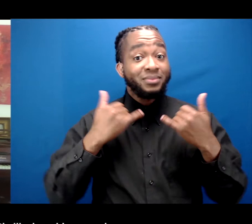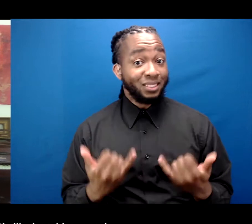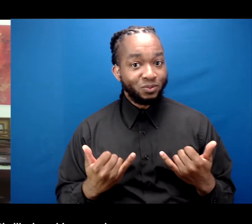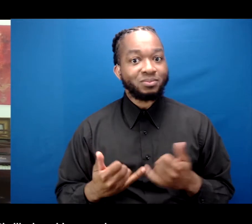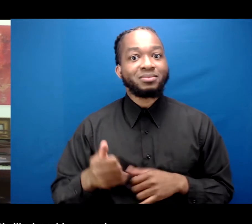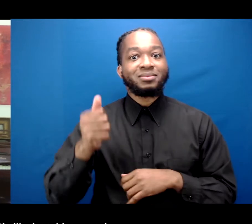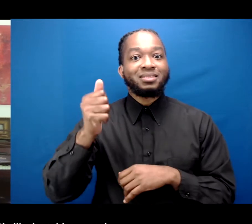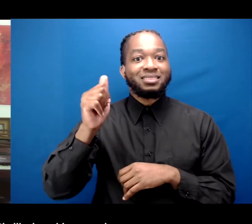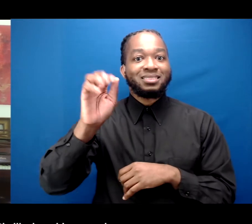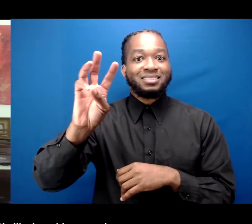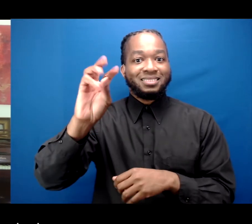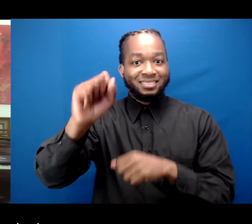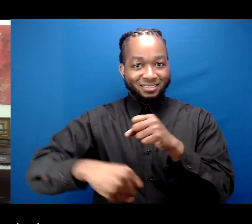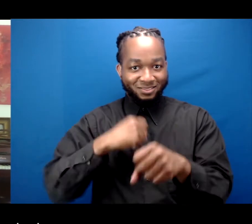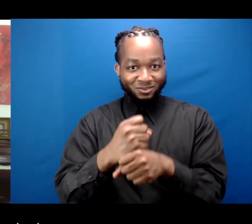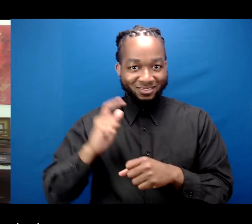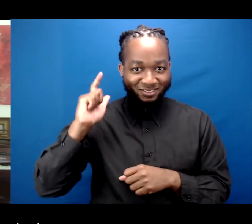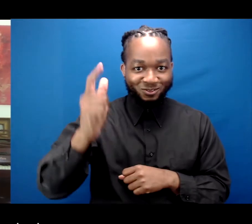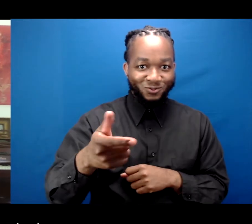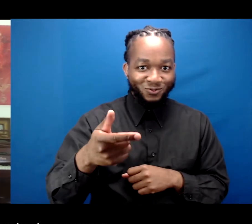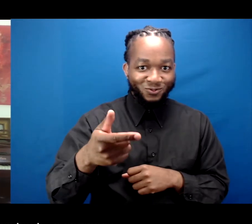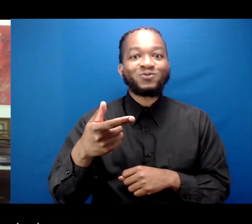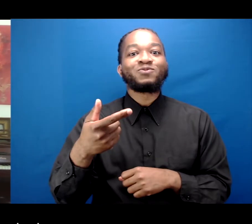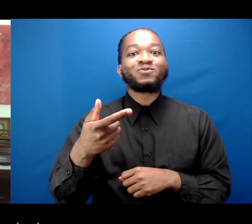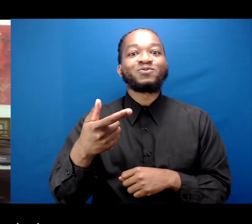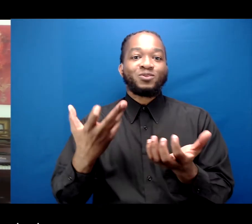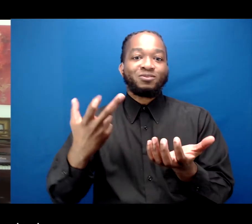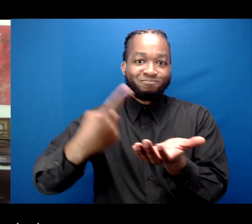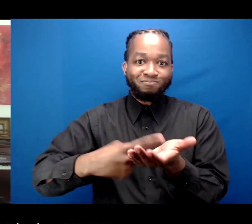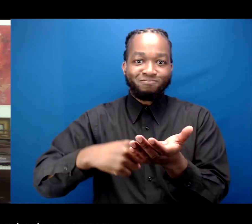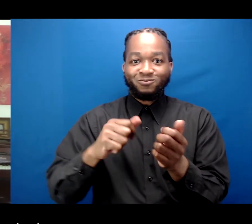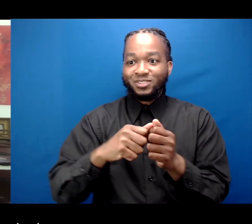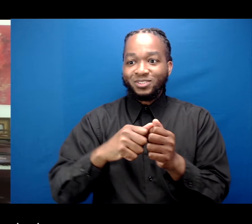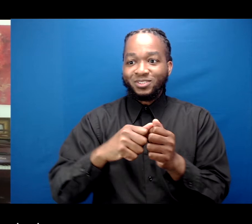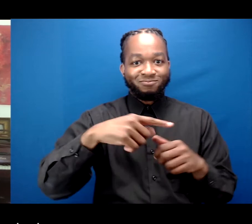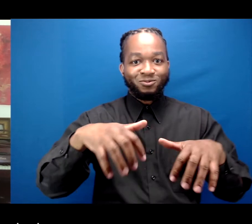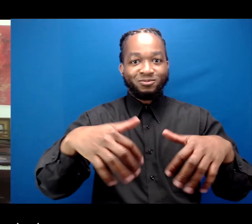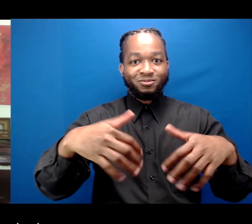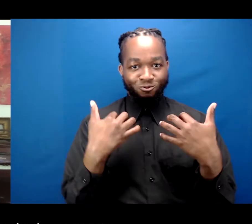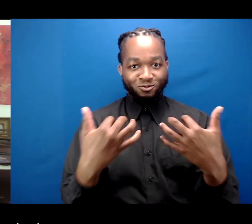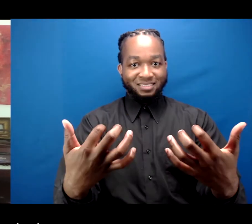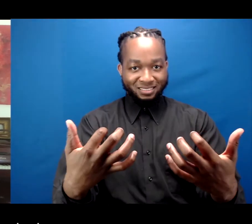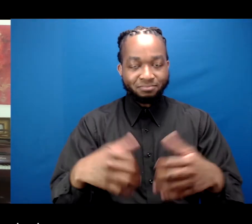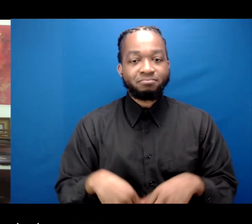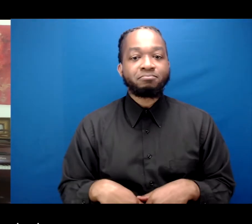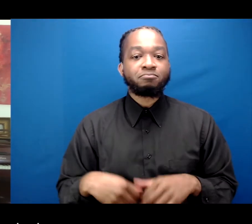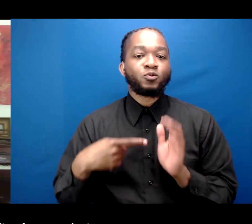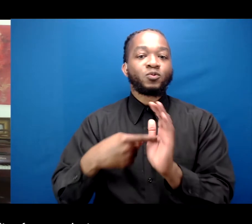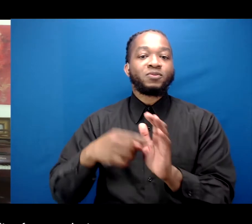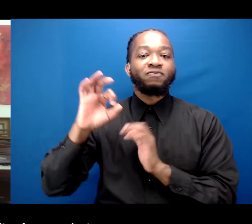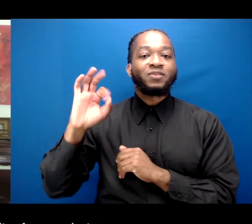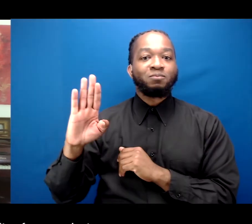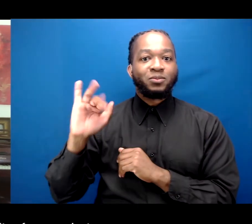to address this audience again, this time representing Facebook, a company that I found that is constantly working